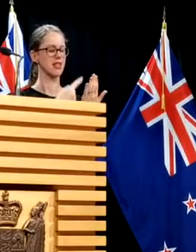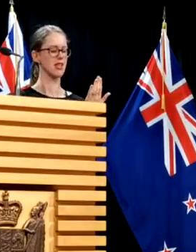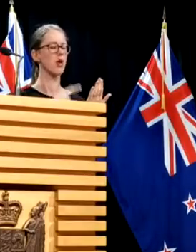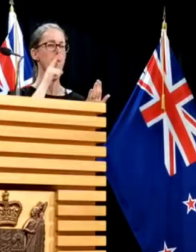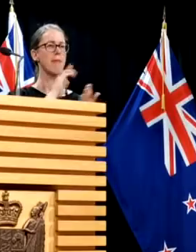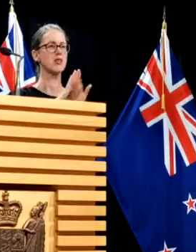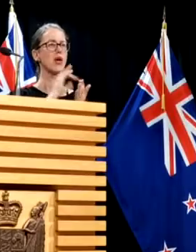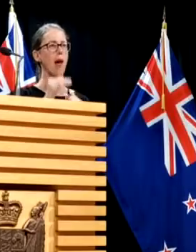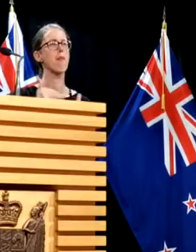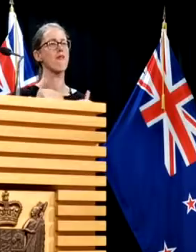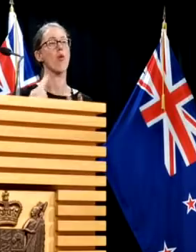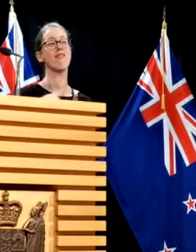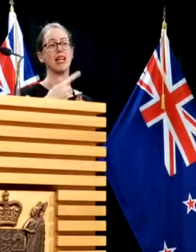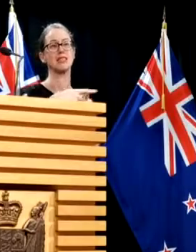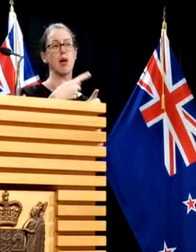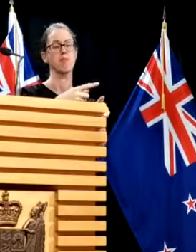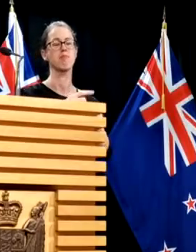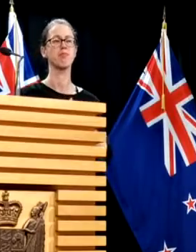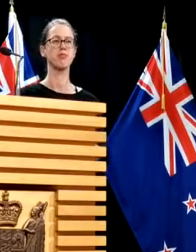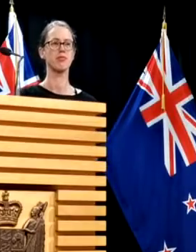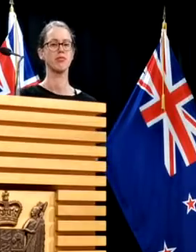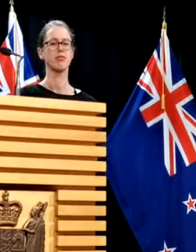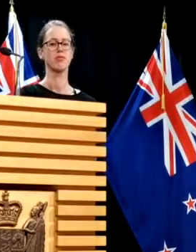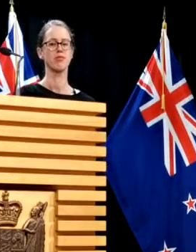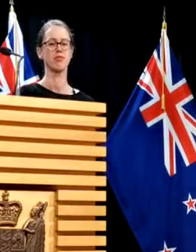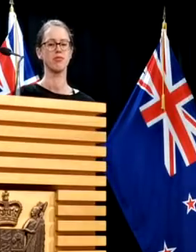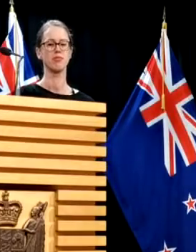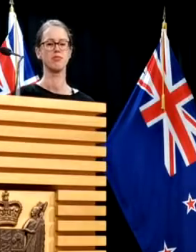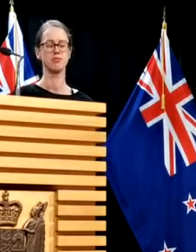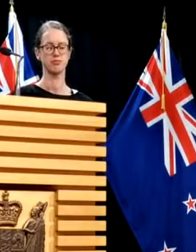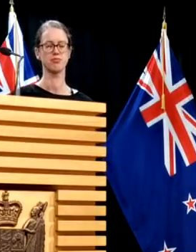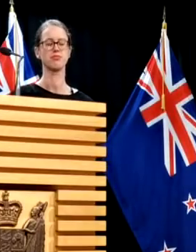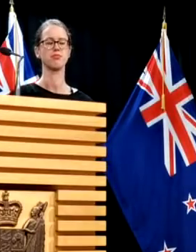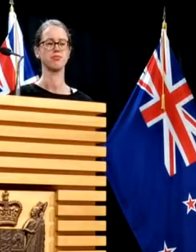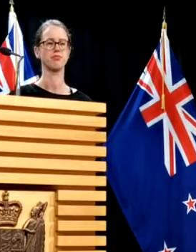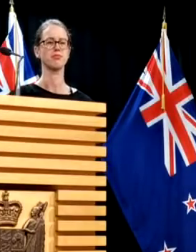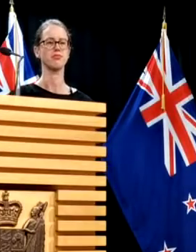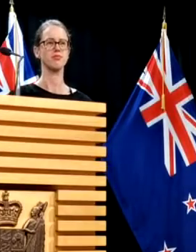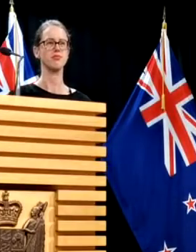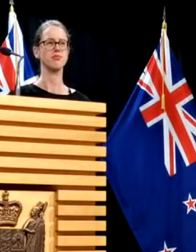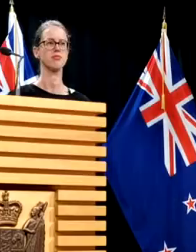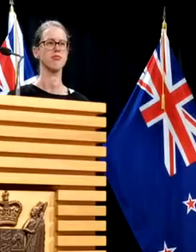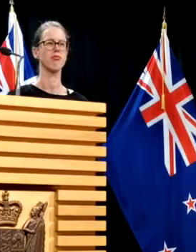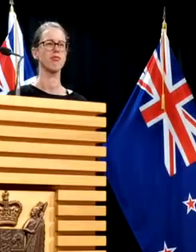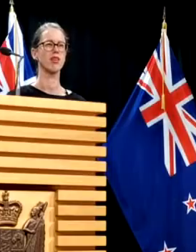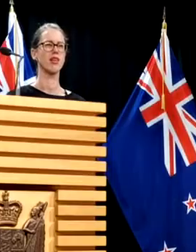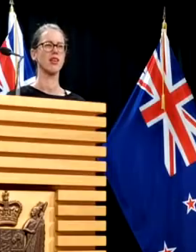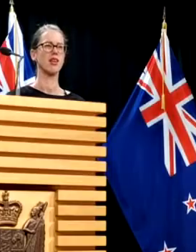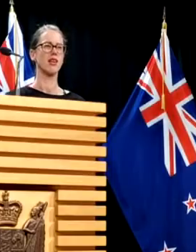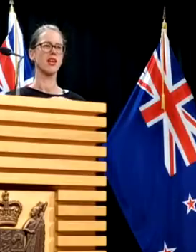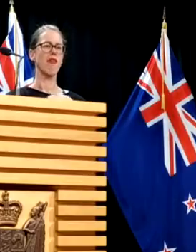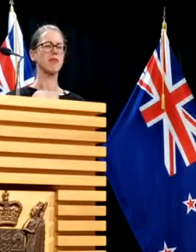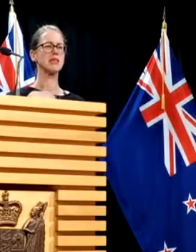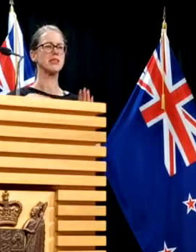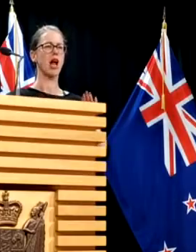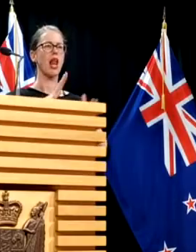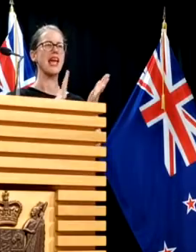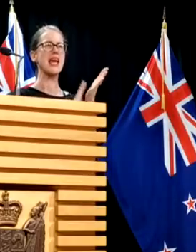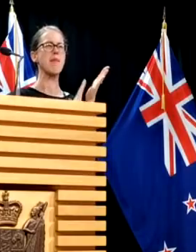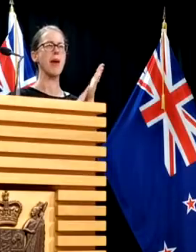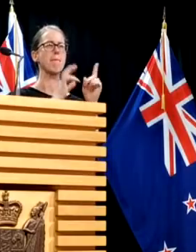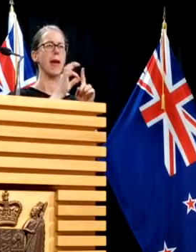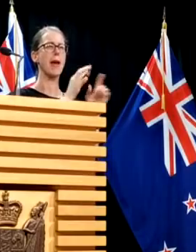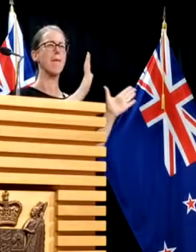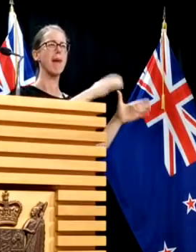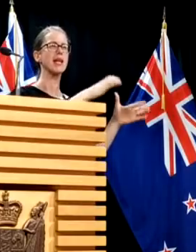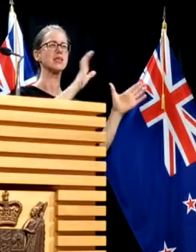on during the course of the election. There is no doubt that MMP arrangements can cause